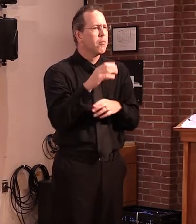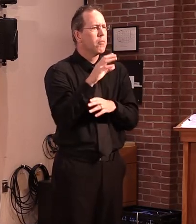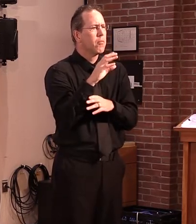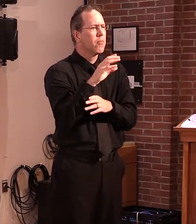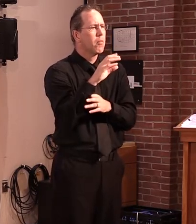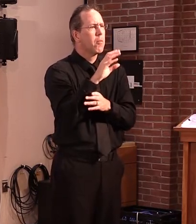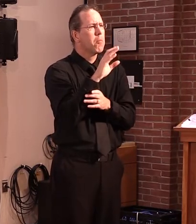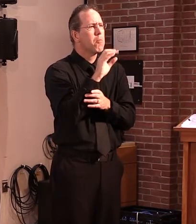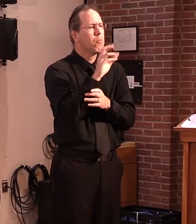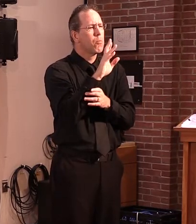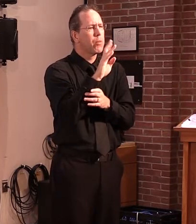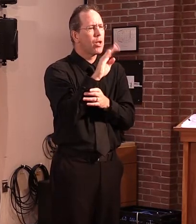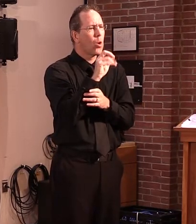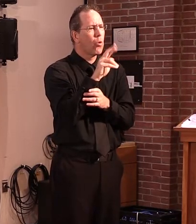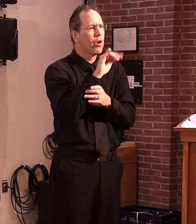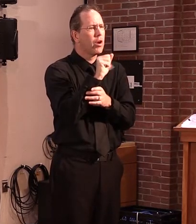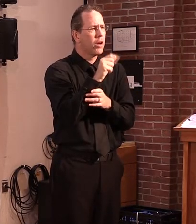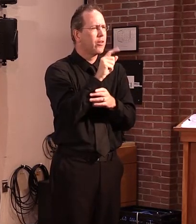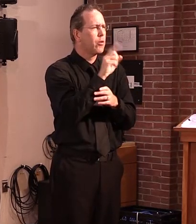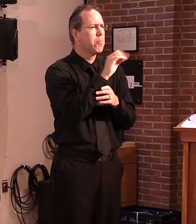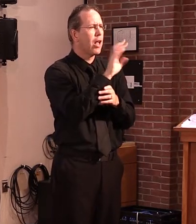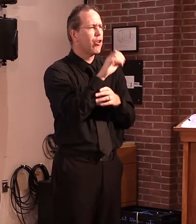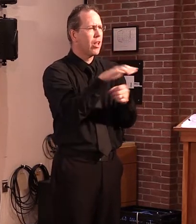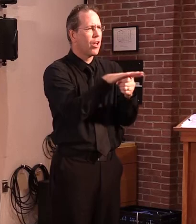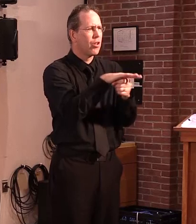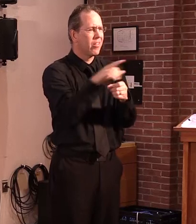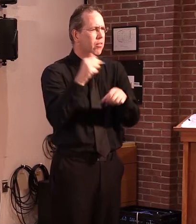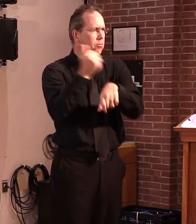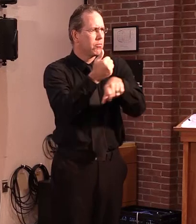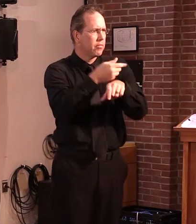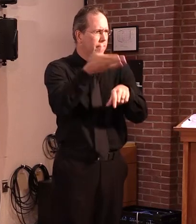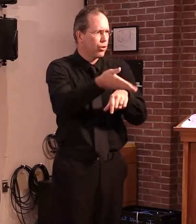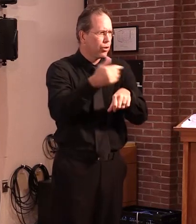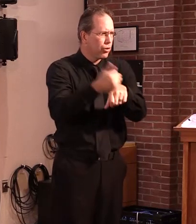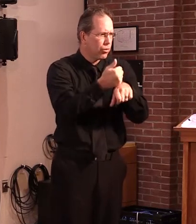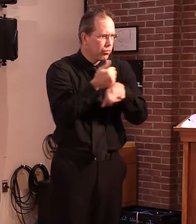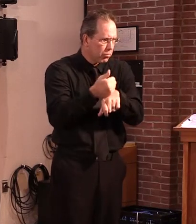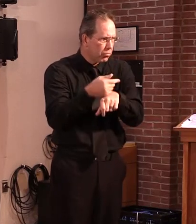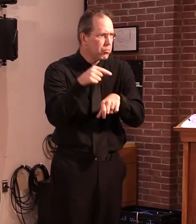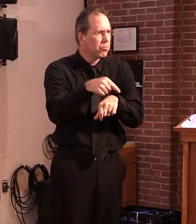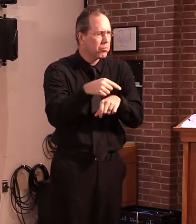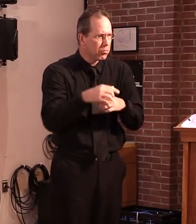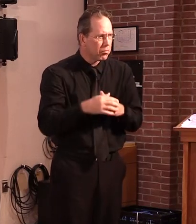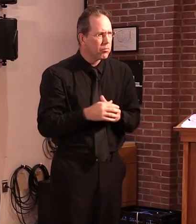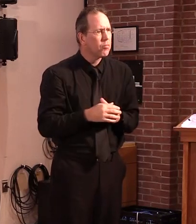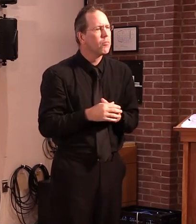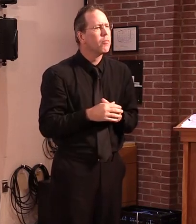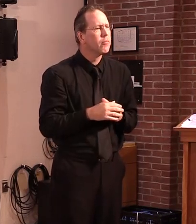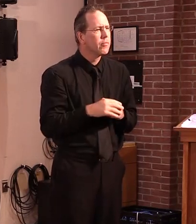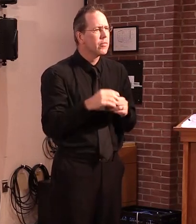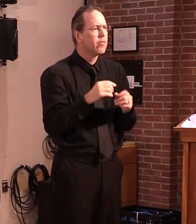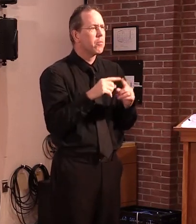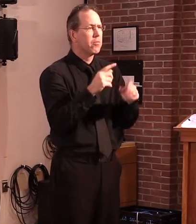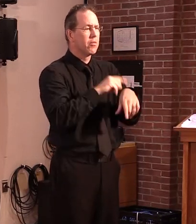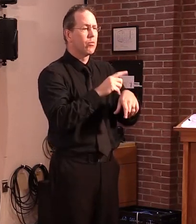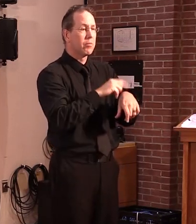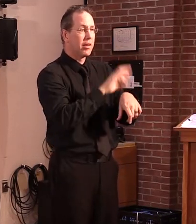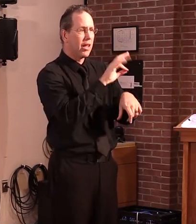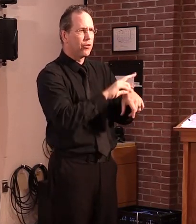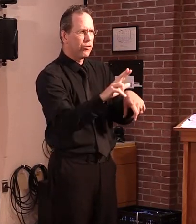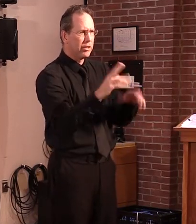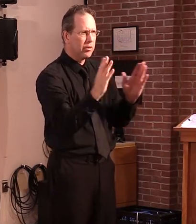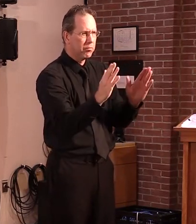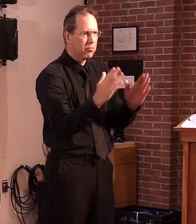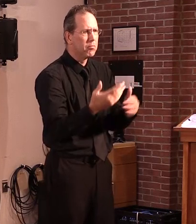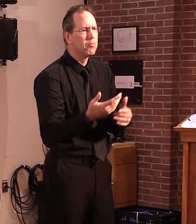be going from 9 to 3. Also, there'll be a pop-up for those who are listening there in the White River